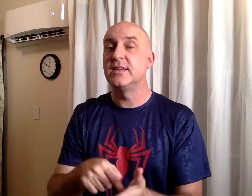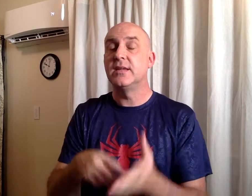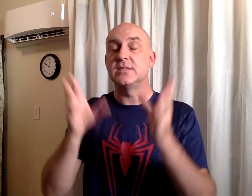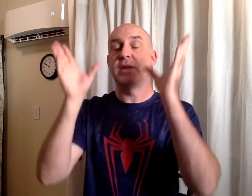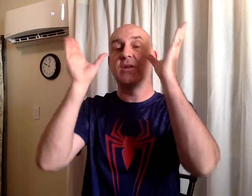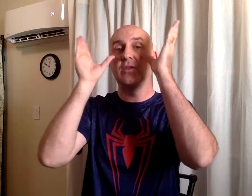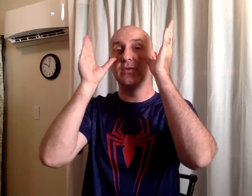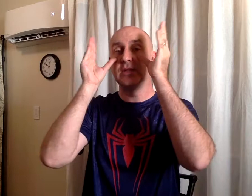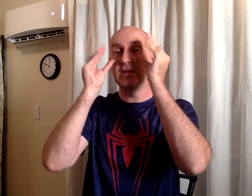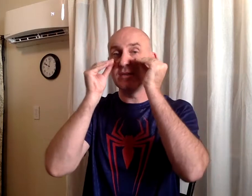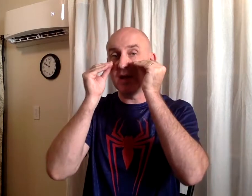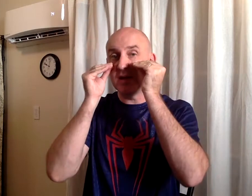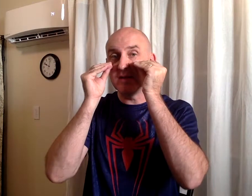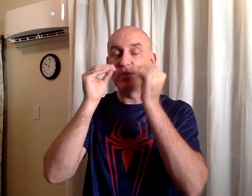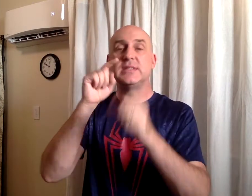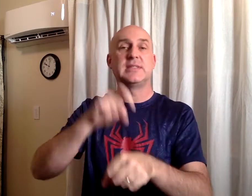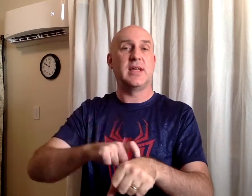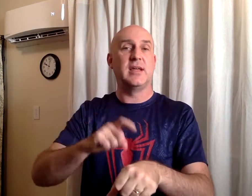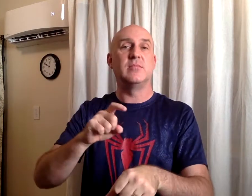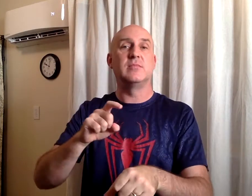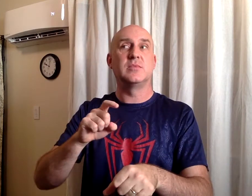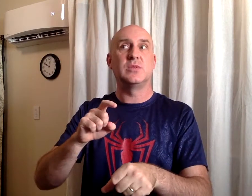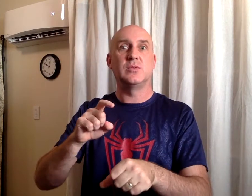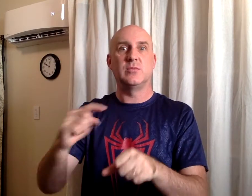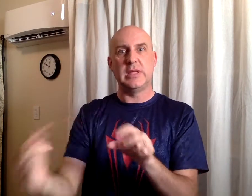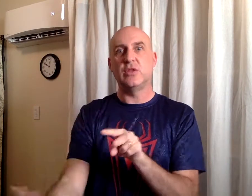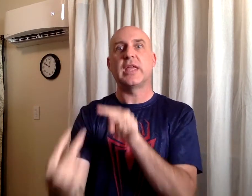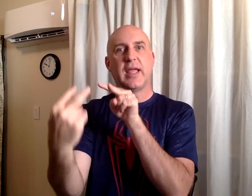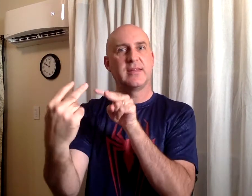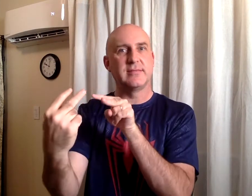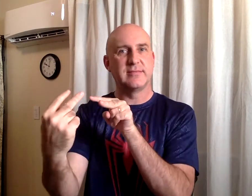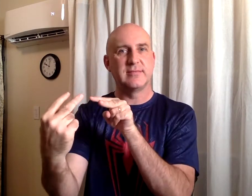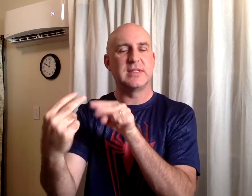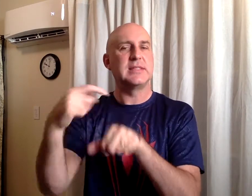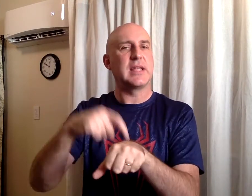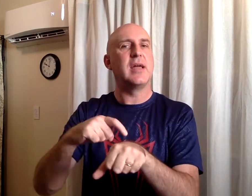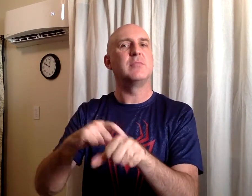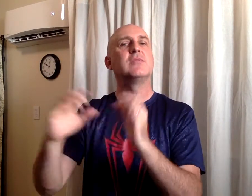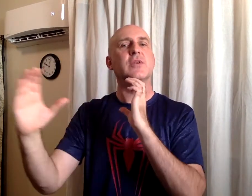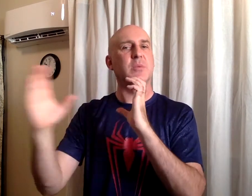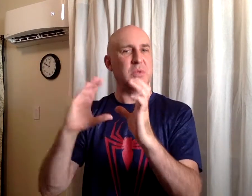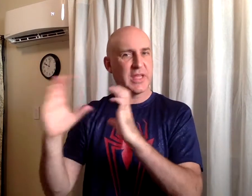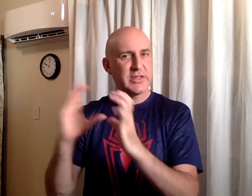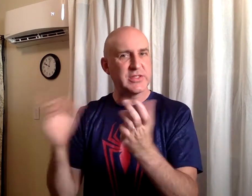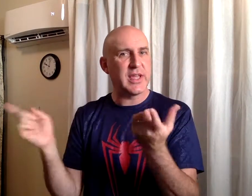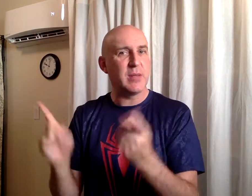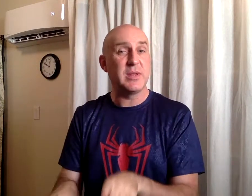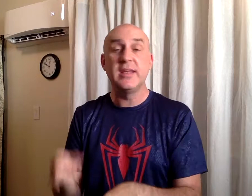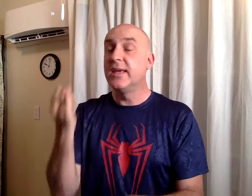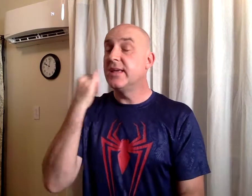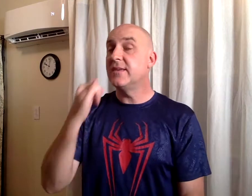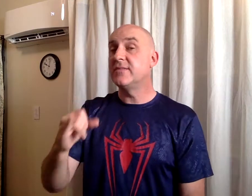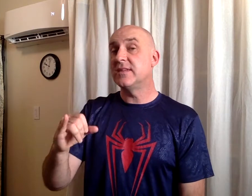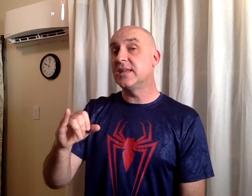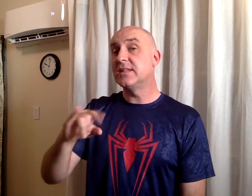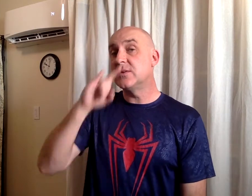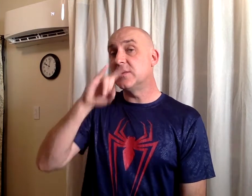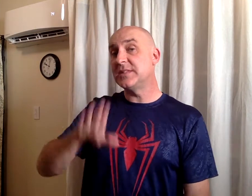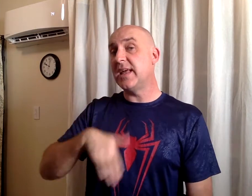is by closing their eyes when it's time to be looking, when it's time for communication to happen. If the kids are upset